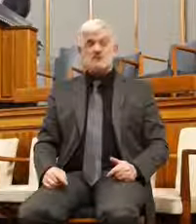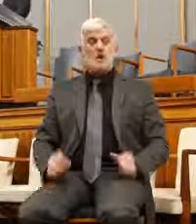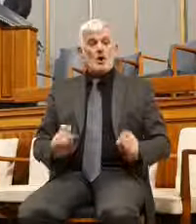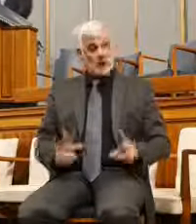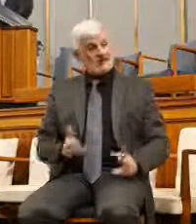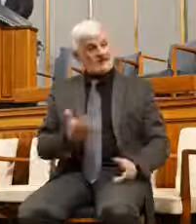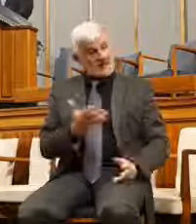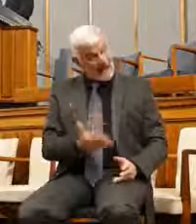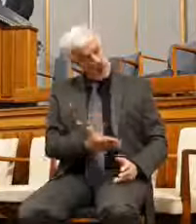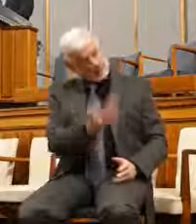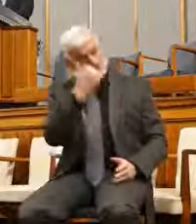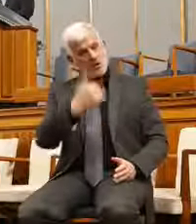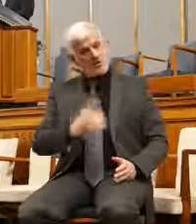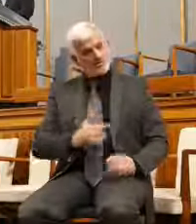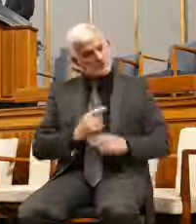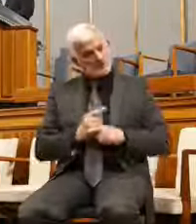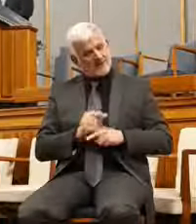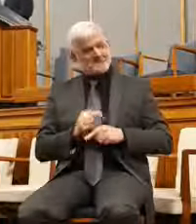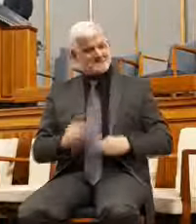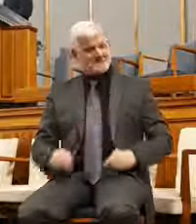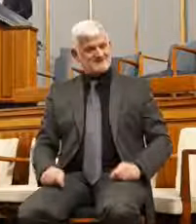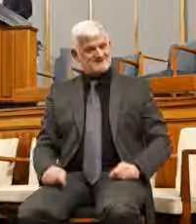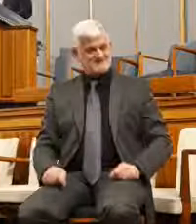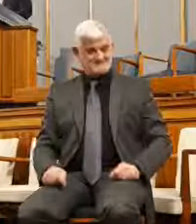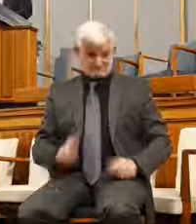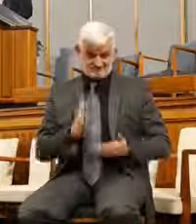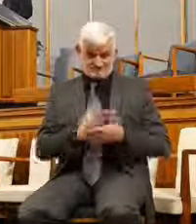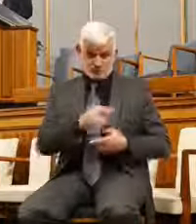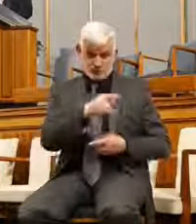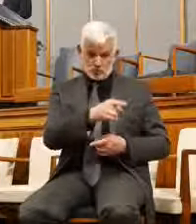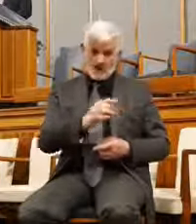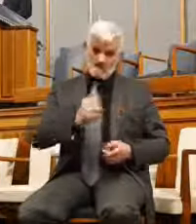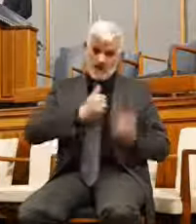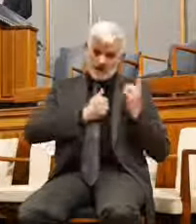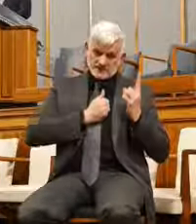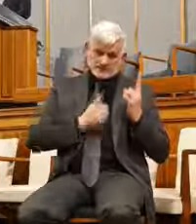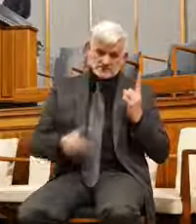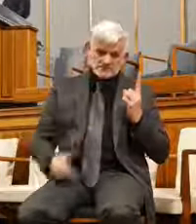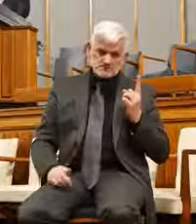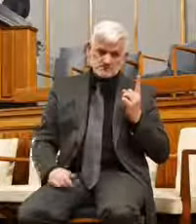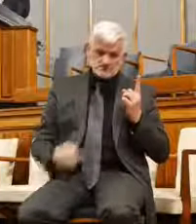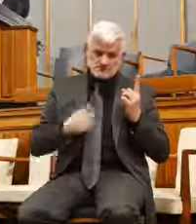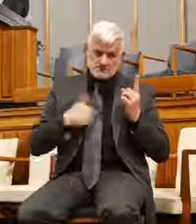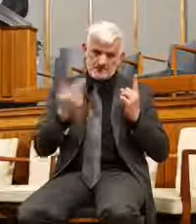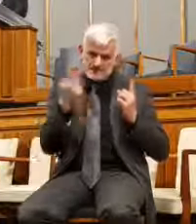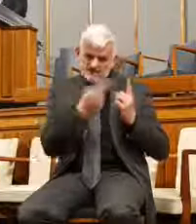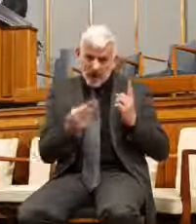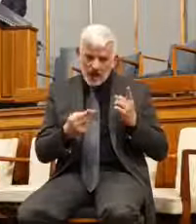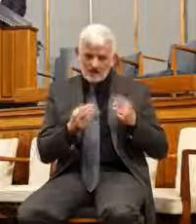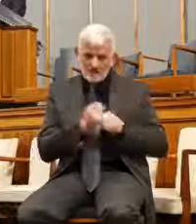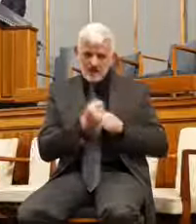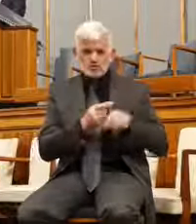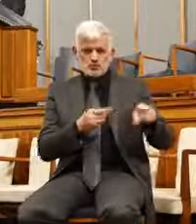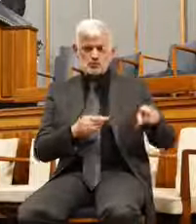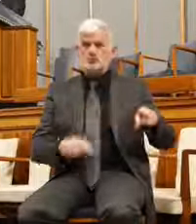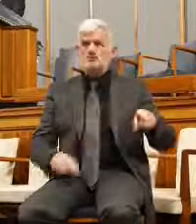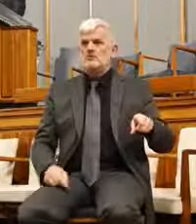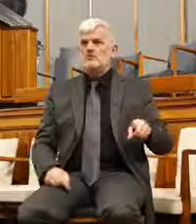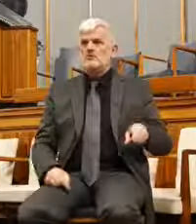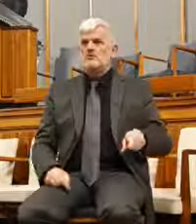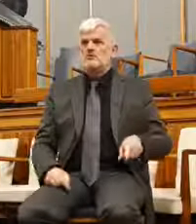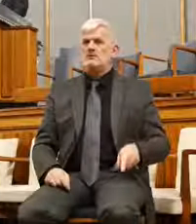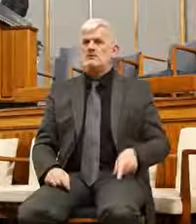reason. Let's think about this. You are rightfully mine. I have designed you and made you. I have